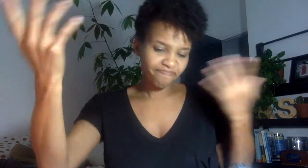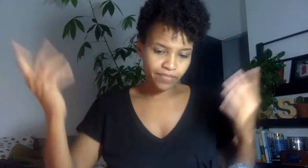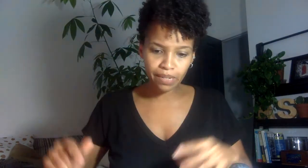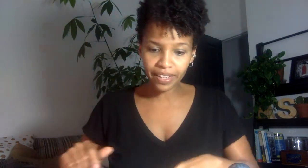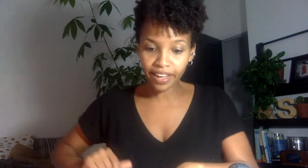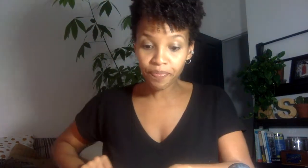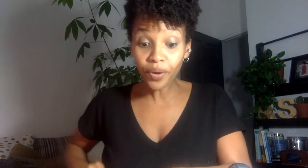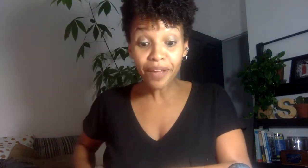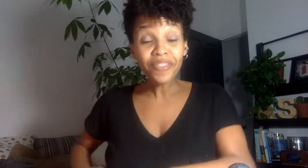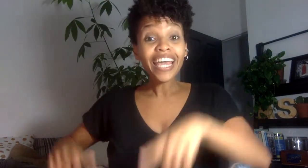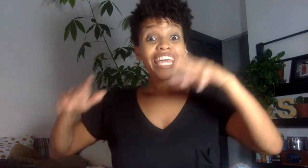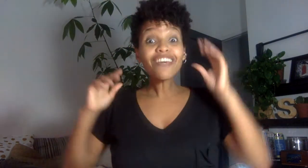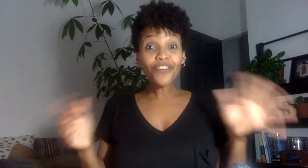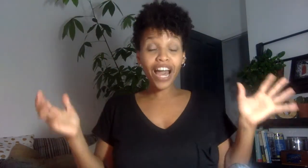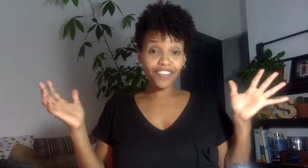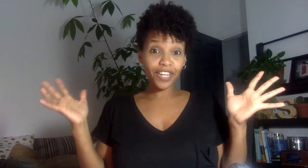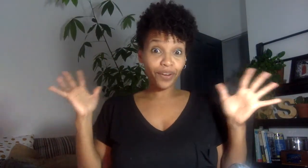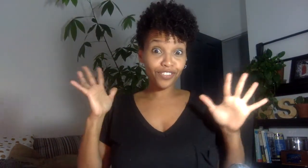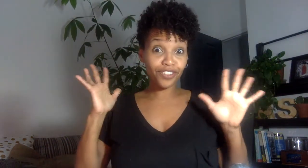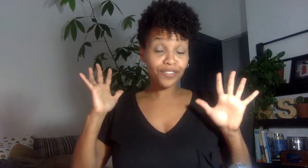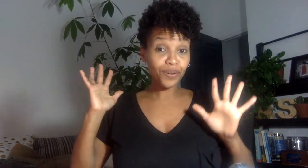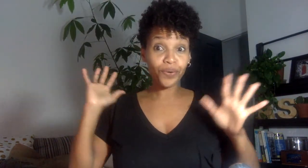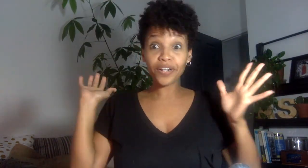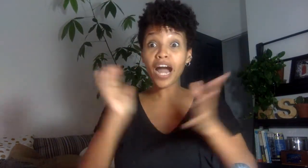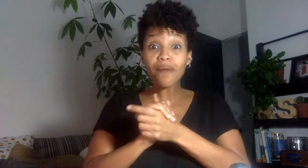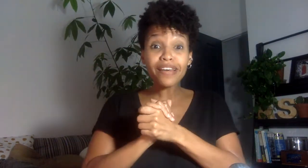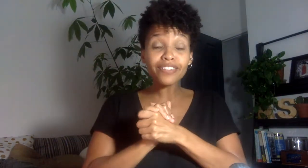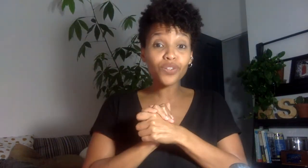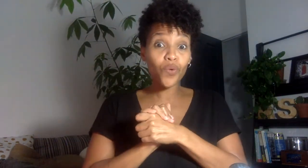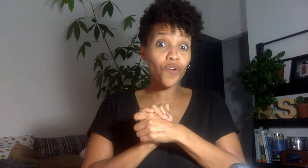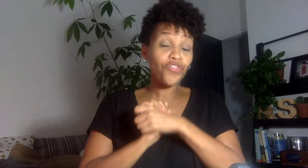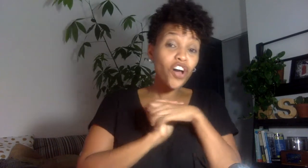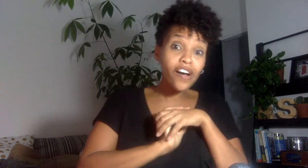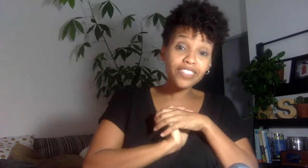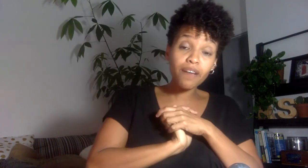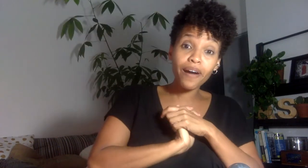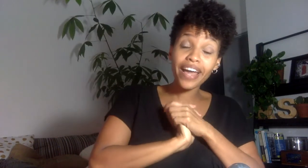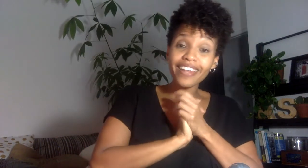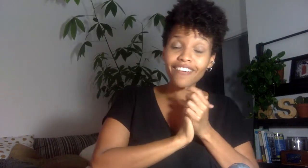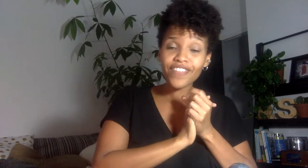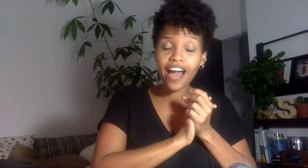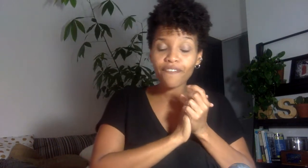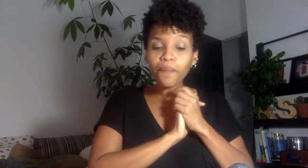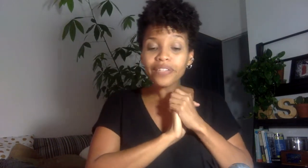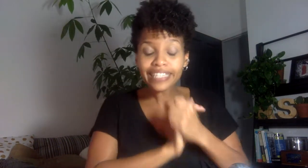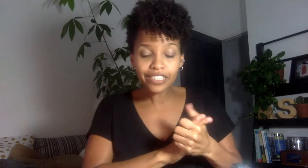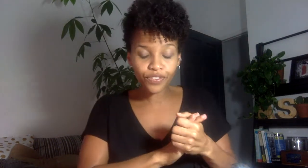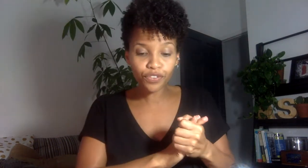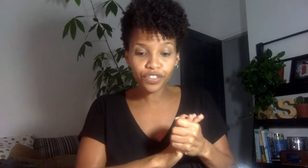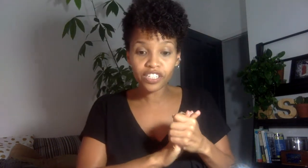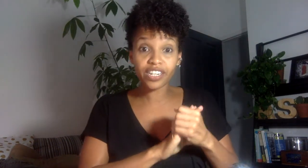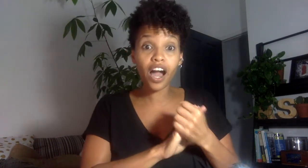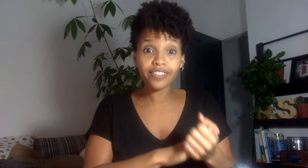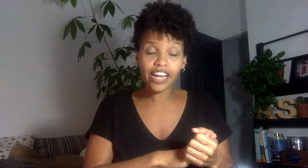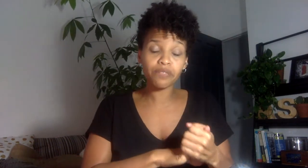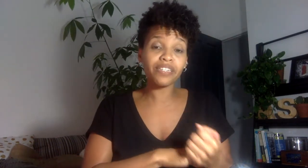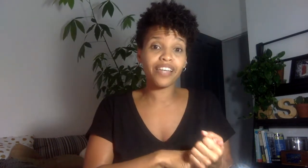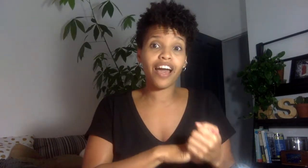something like that. Okay, if you have any questions or comments or thoughts about any of that, please feel free to contact me to have